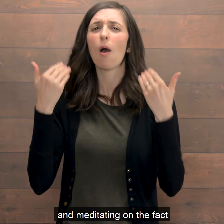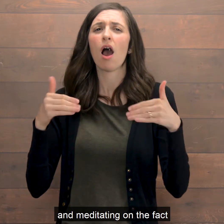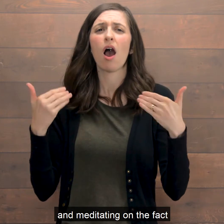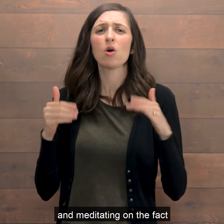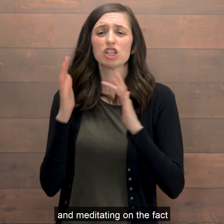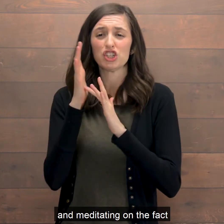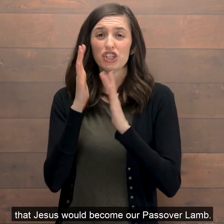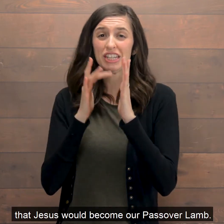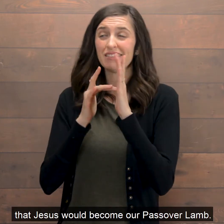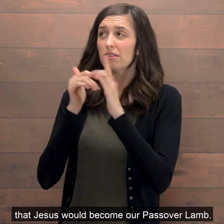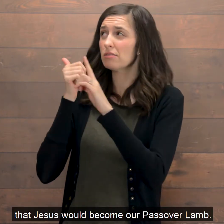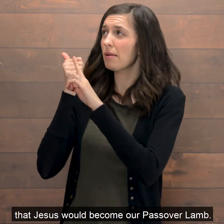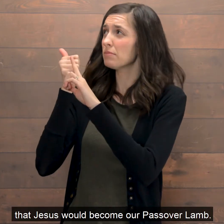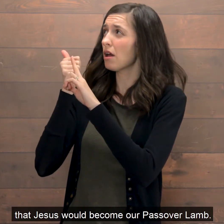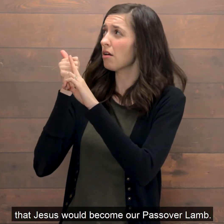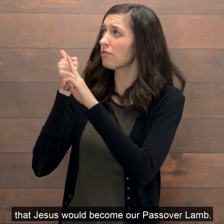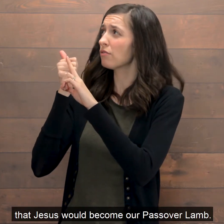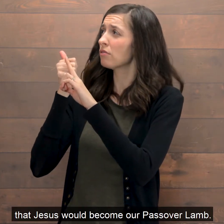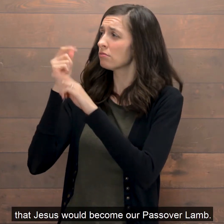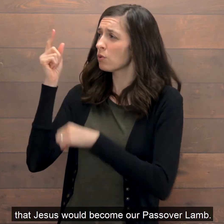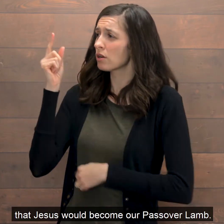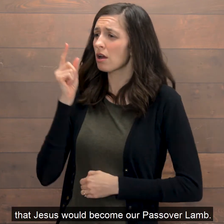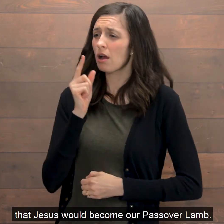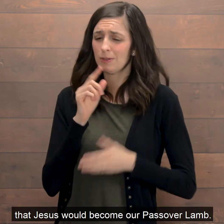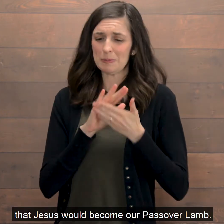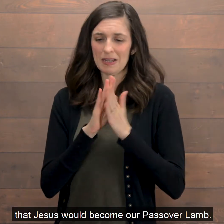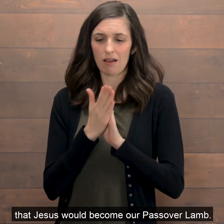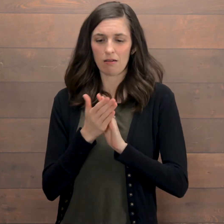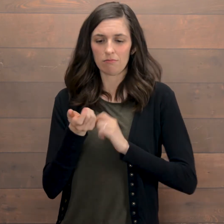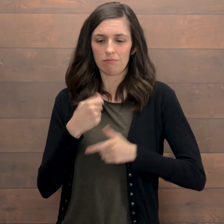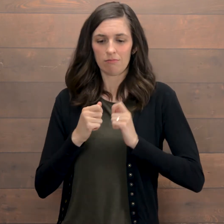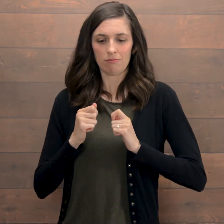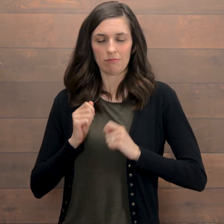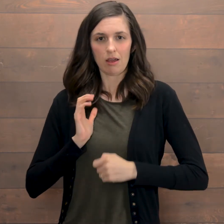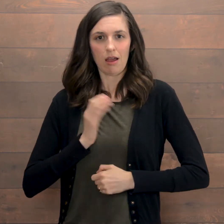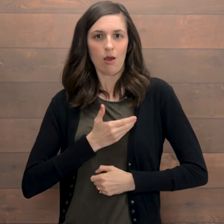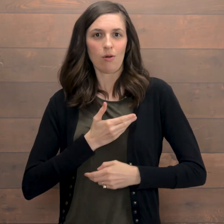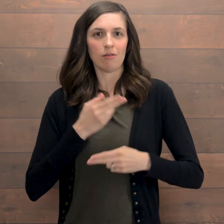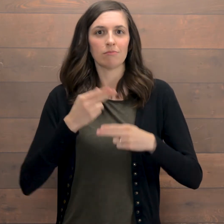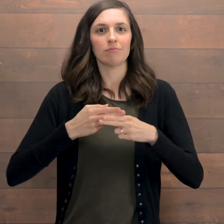on the fact that Jesus would become our Passover lamb.